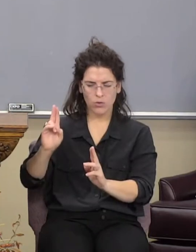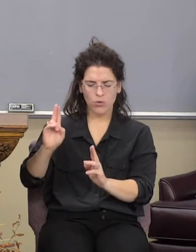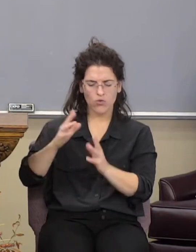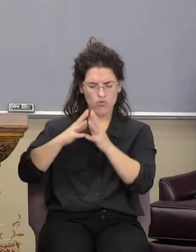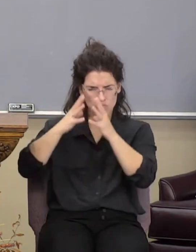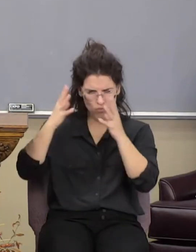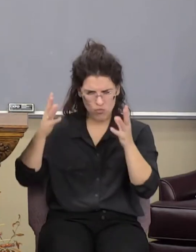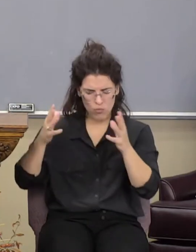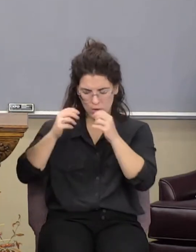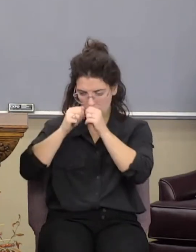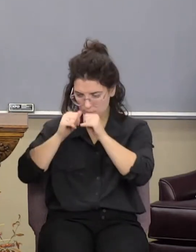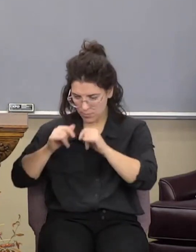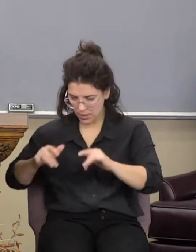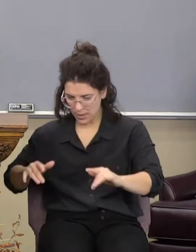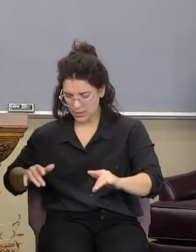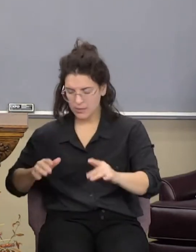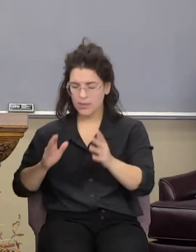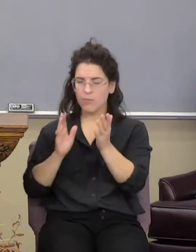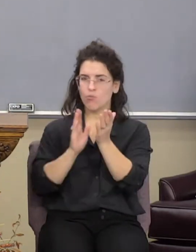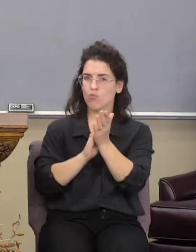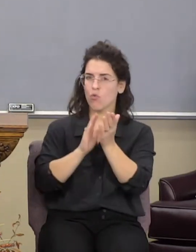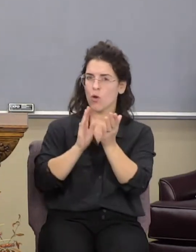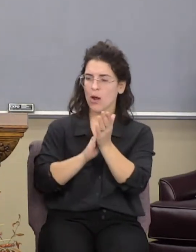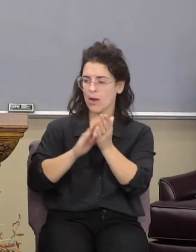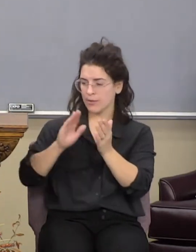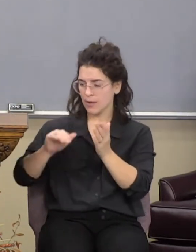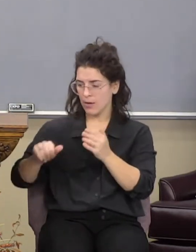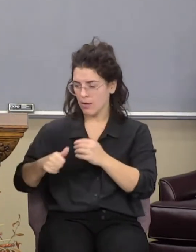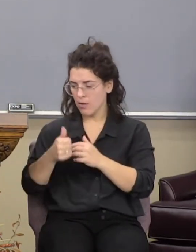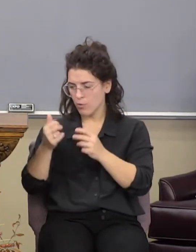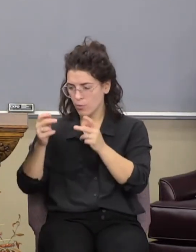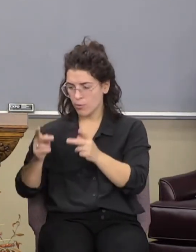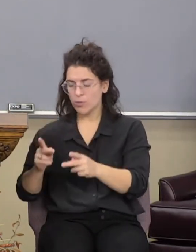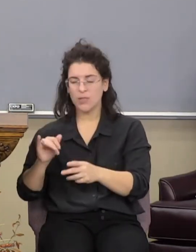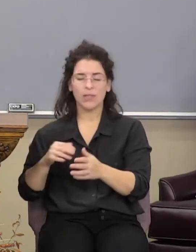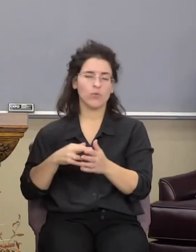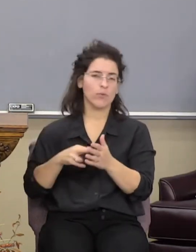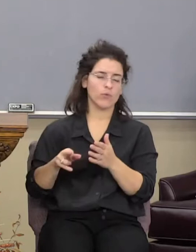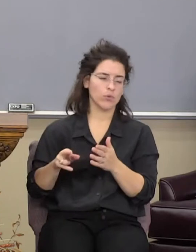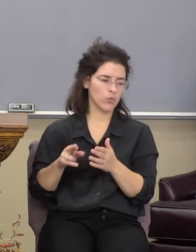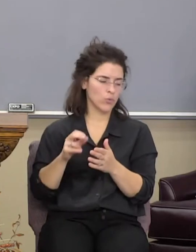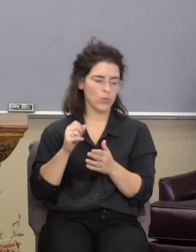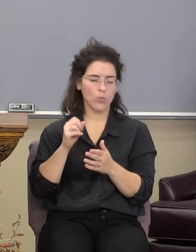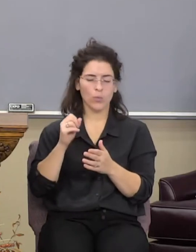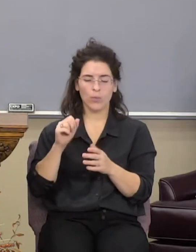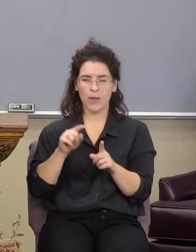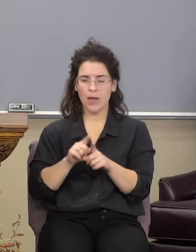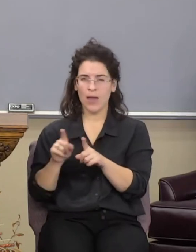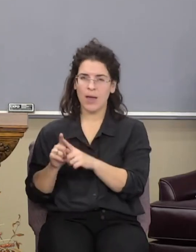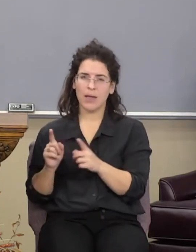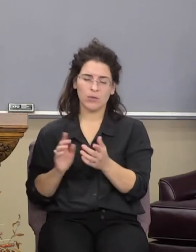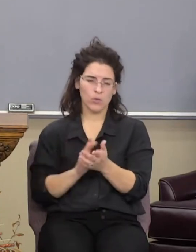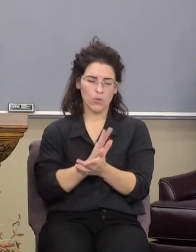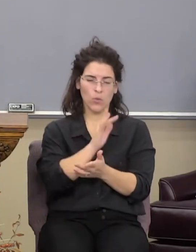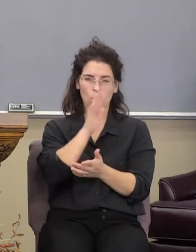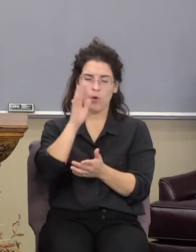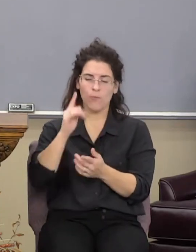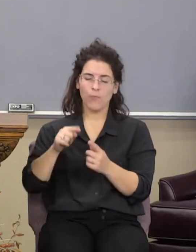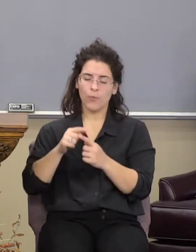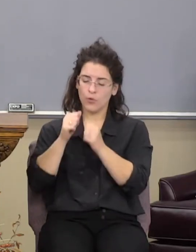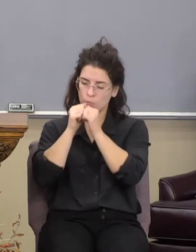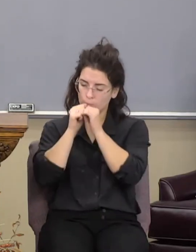someone bestows praise on someone else, that's referred to as glory. When you